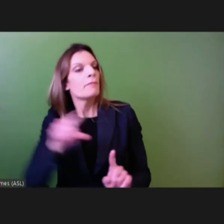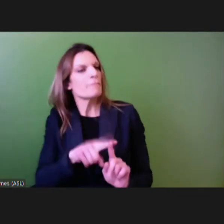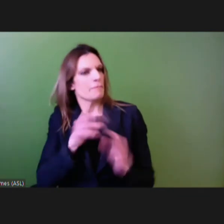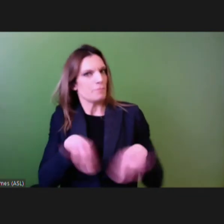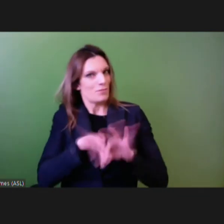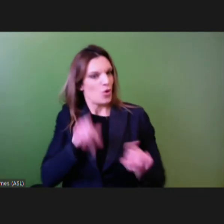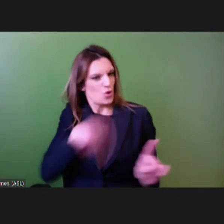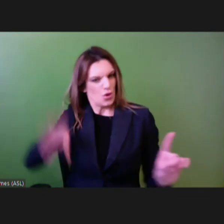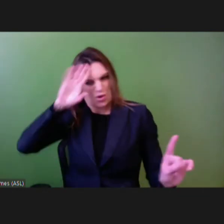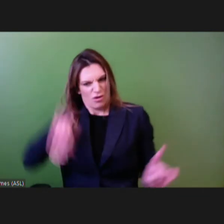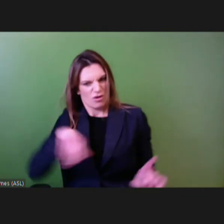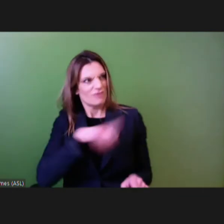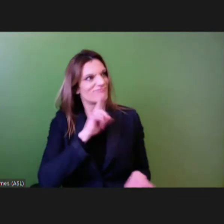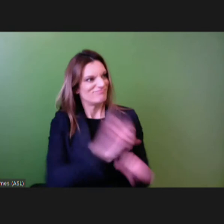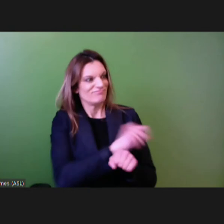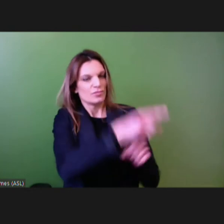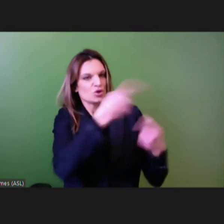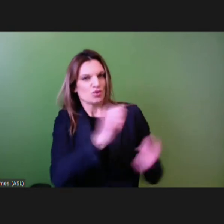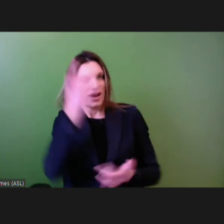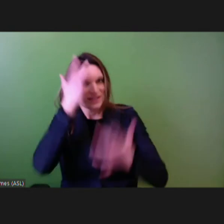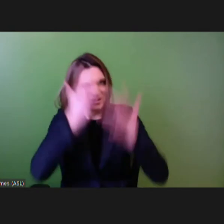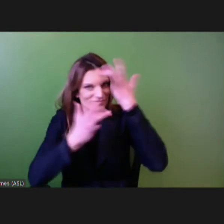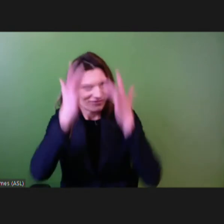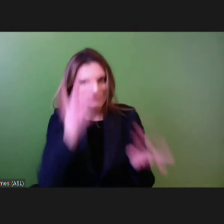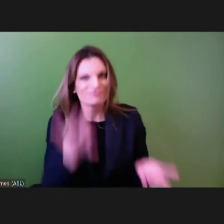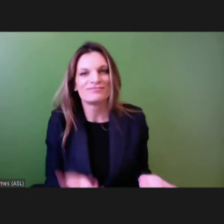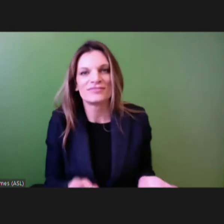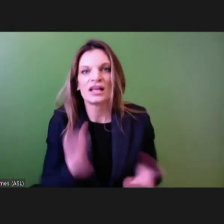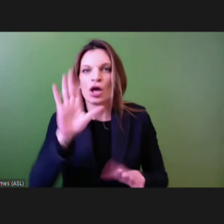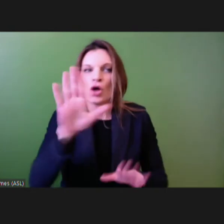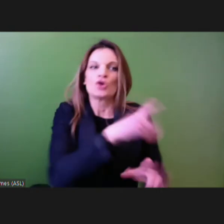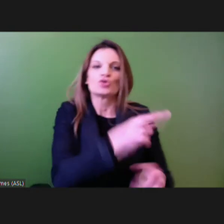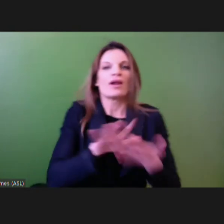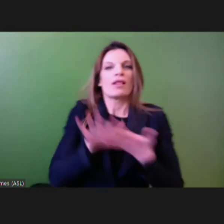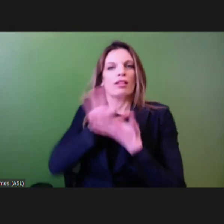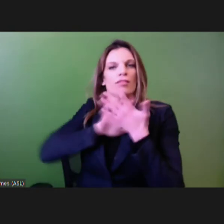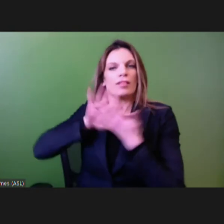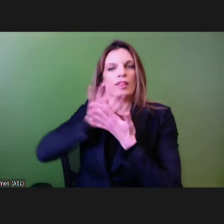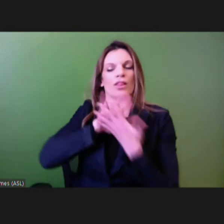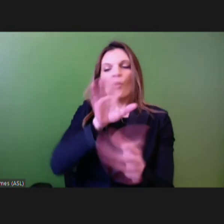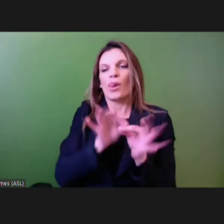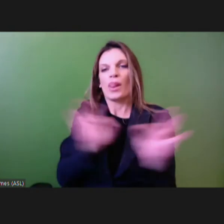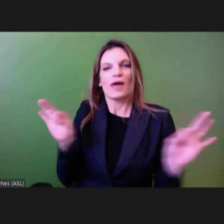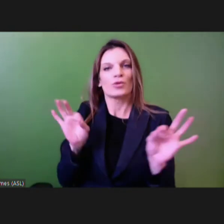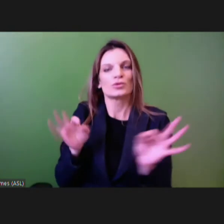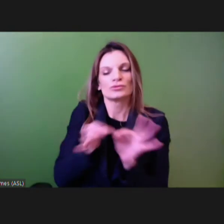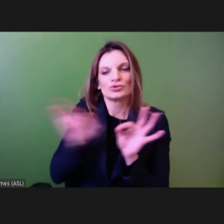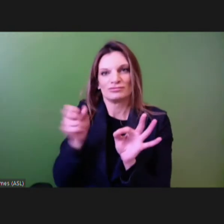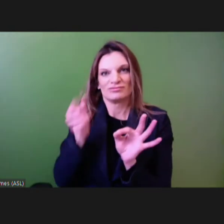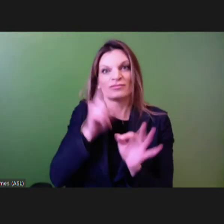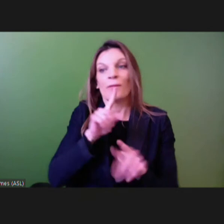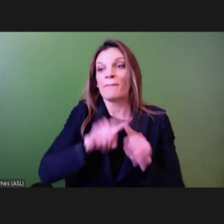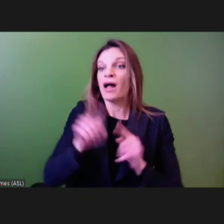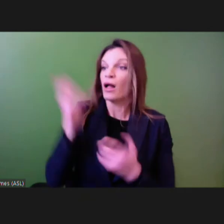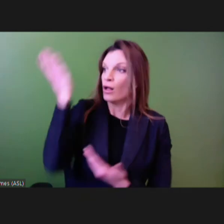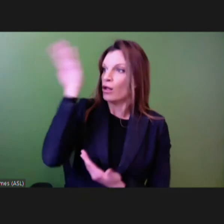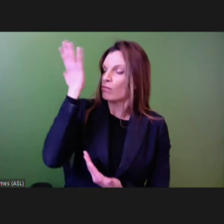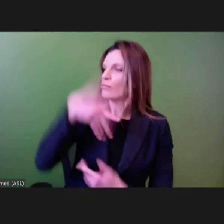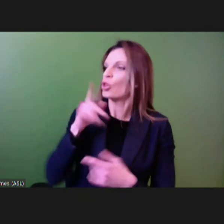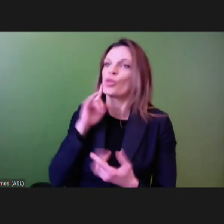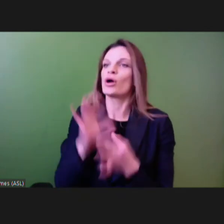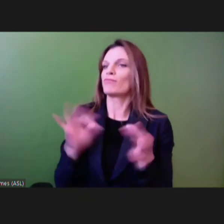somewhat cloaked in palatable language, that underneath all of them is a perniciousness that